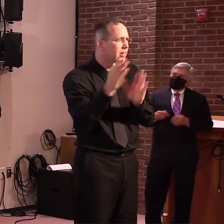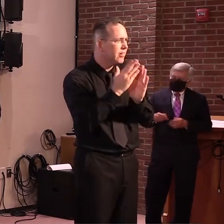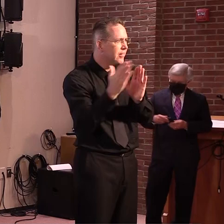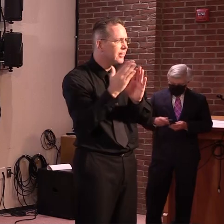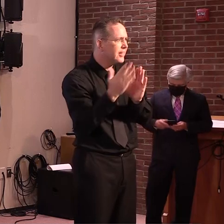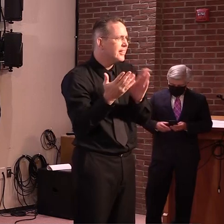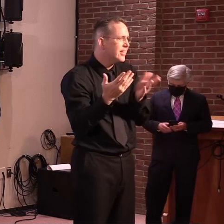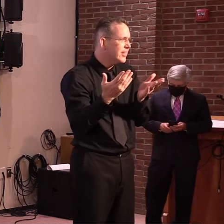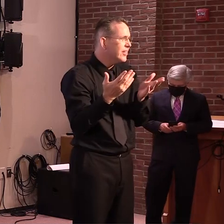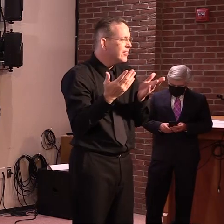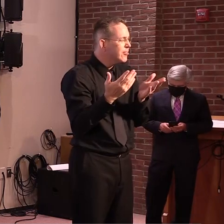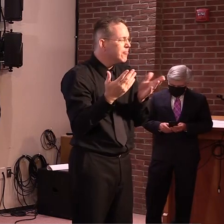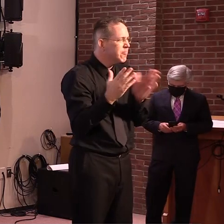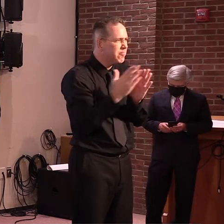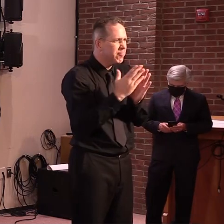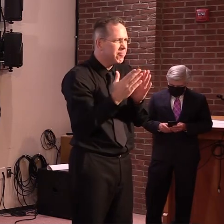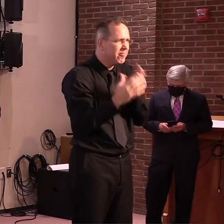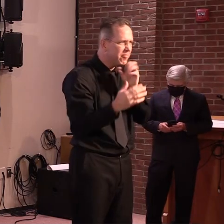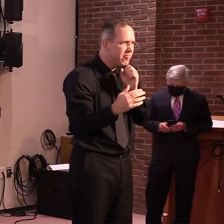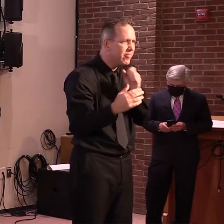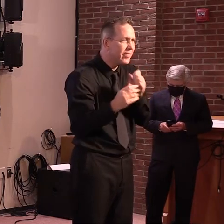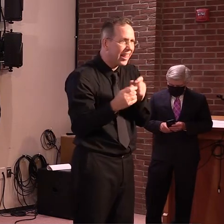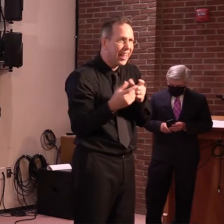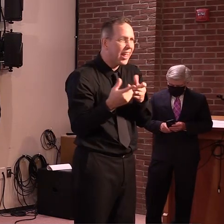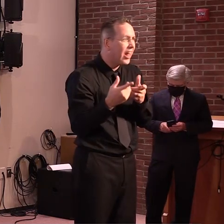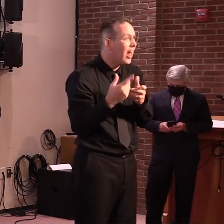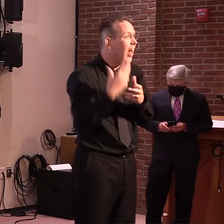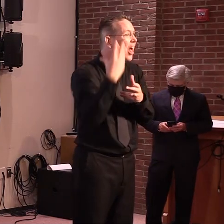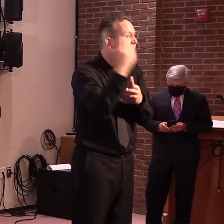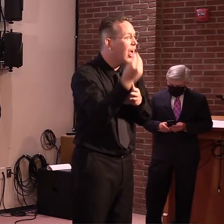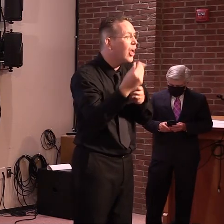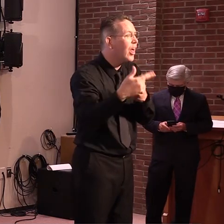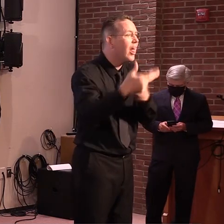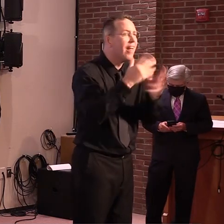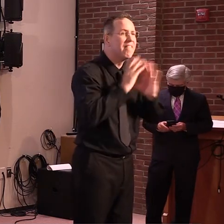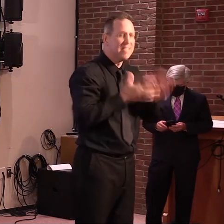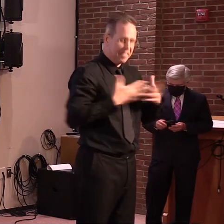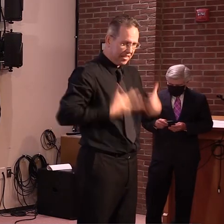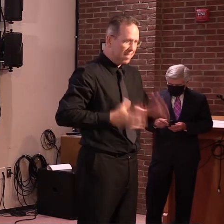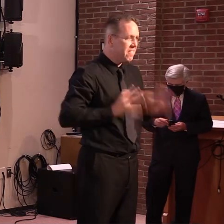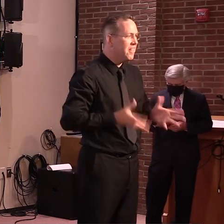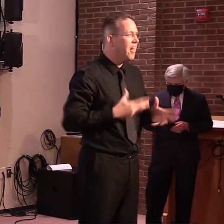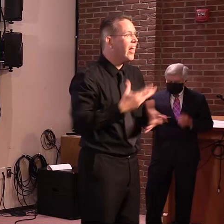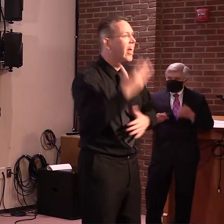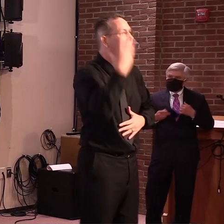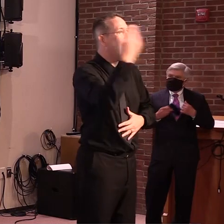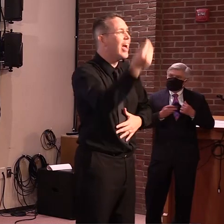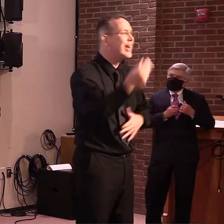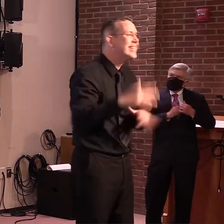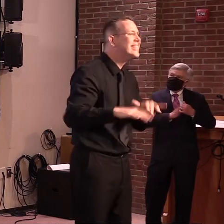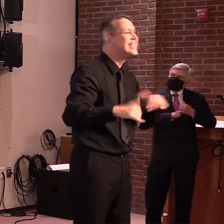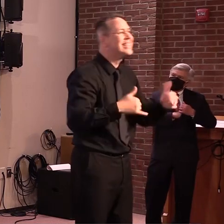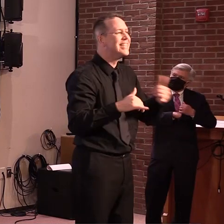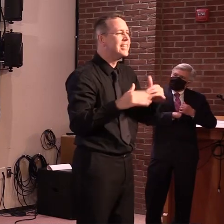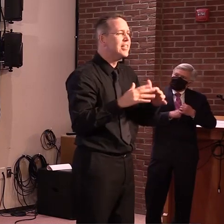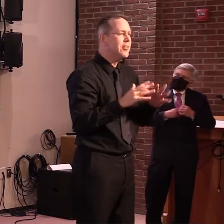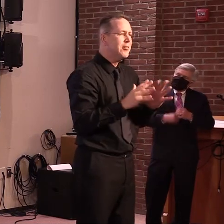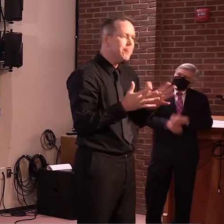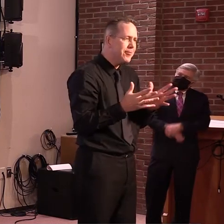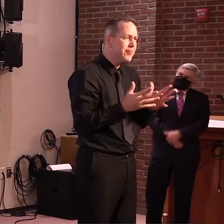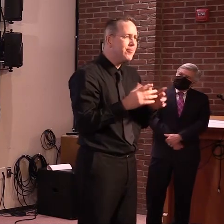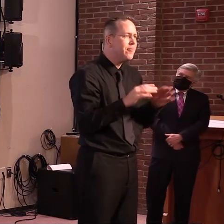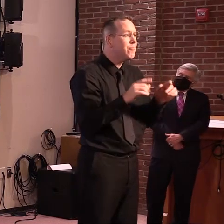point. Can you come out if you're generally healthy otherwise? And the answer is obviously yes, but a